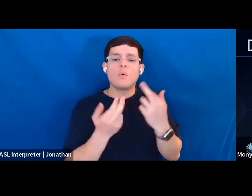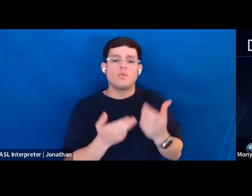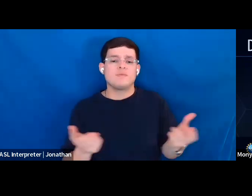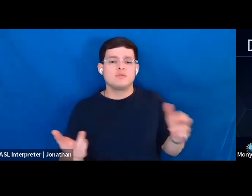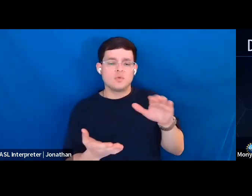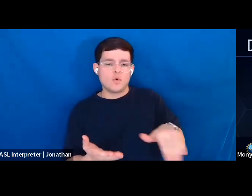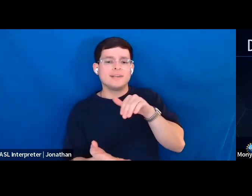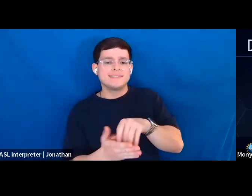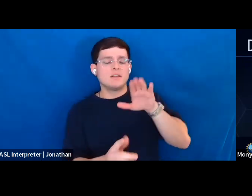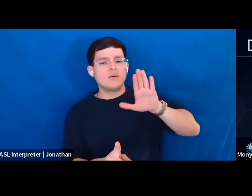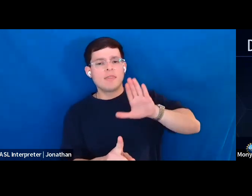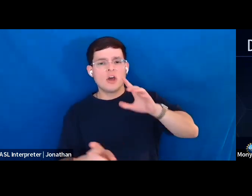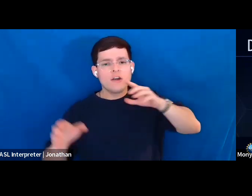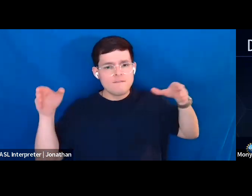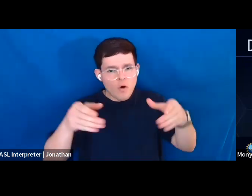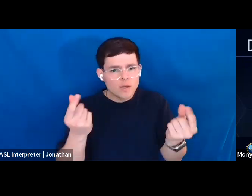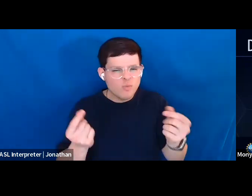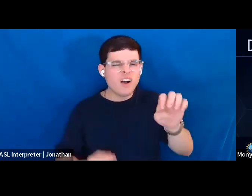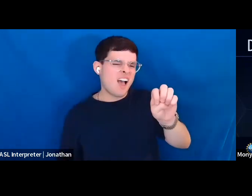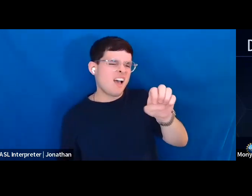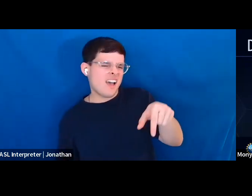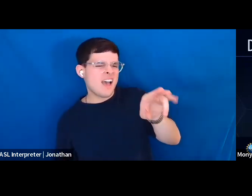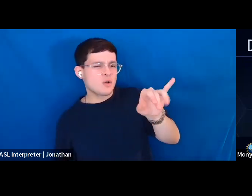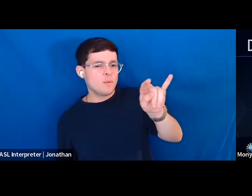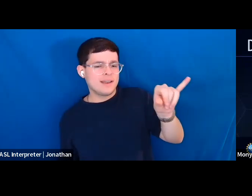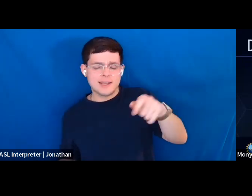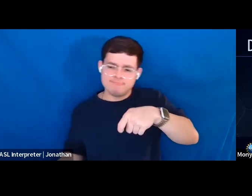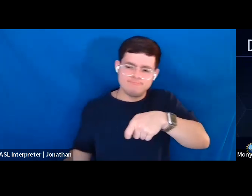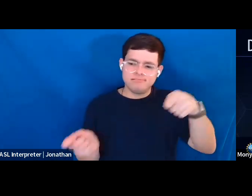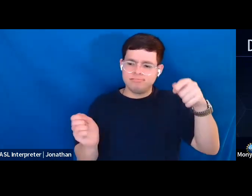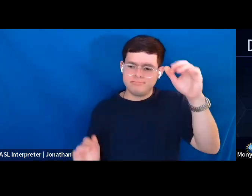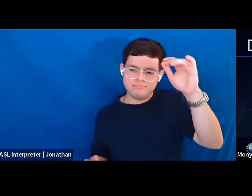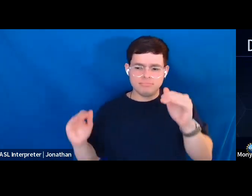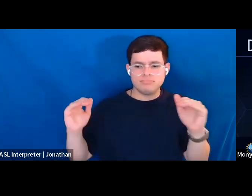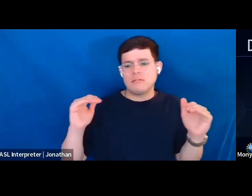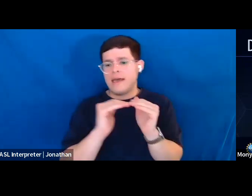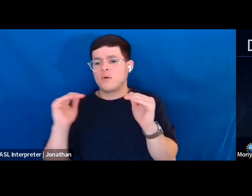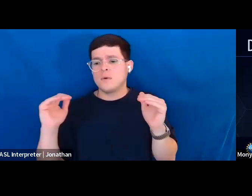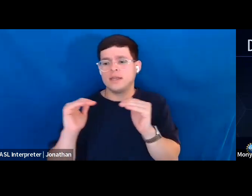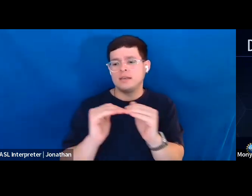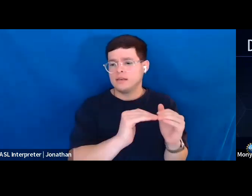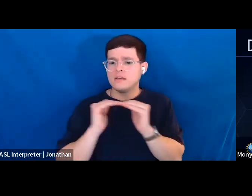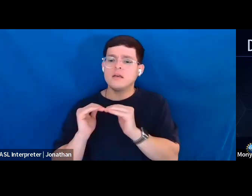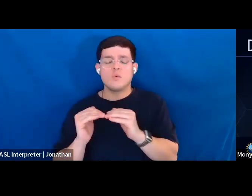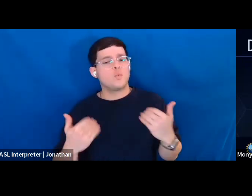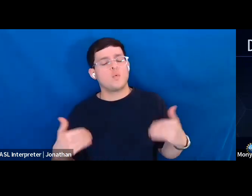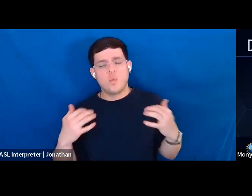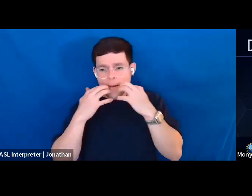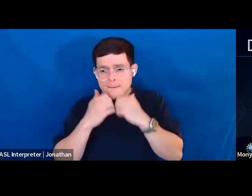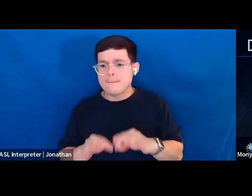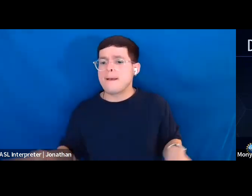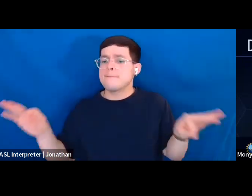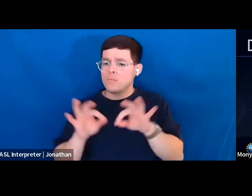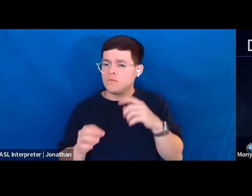has a focus on equity, which, as you know, is extremely important to us. And with our new